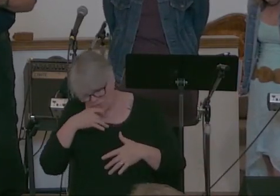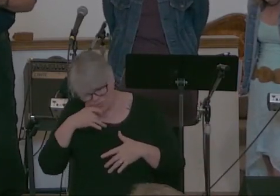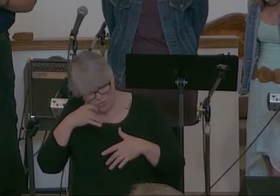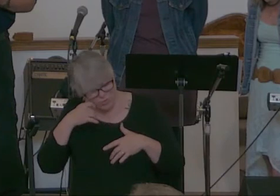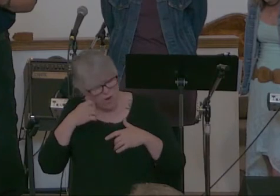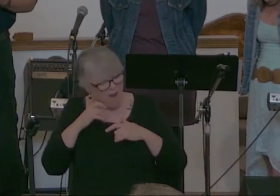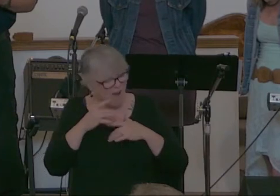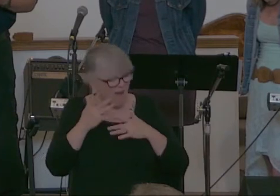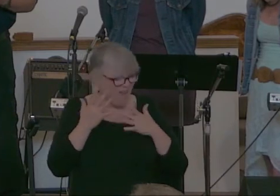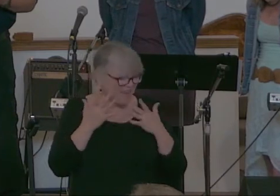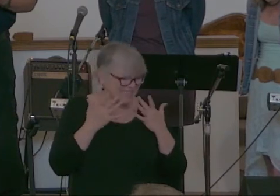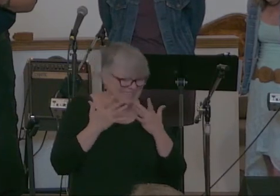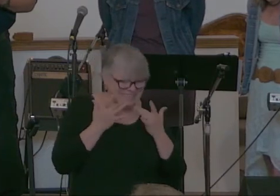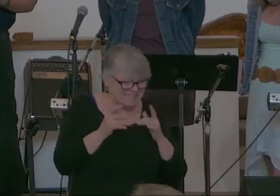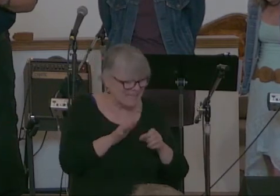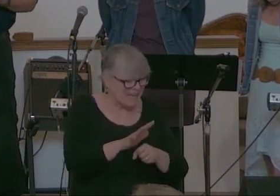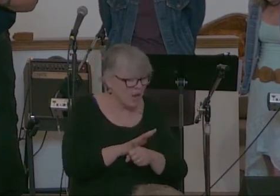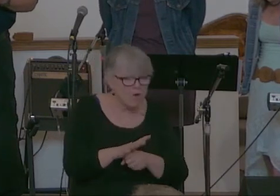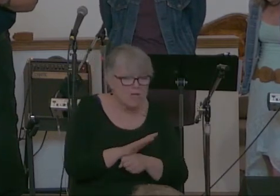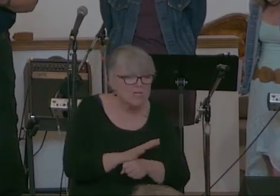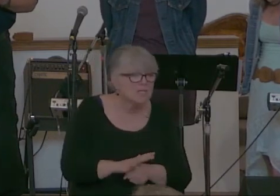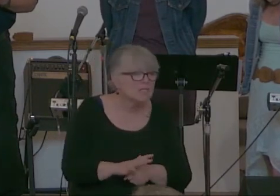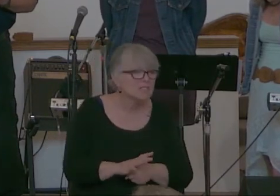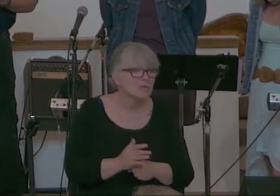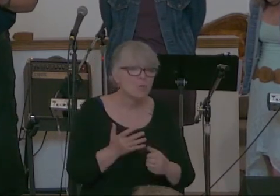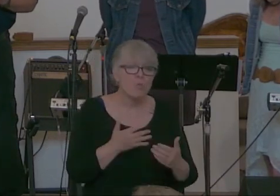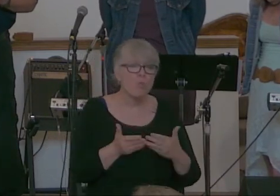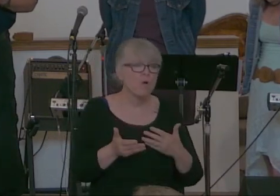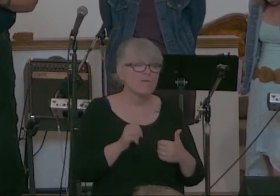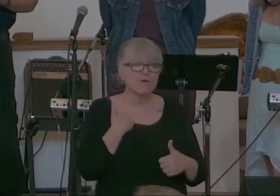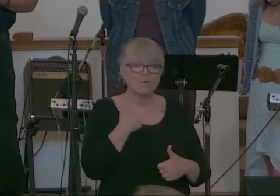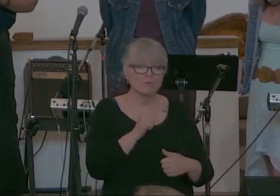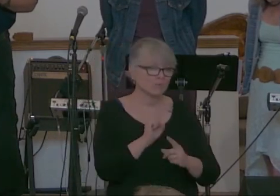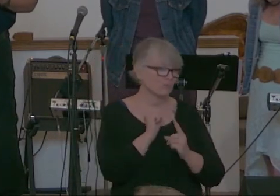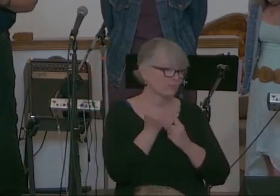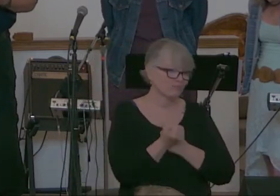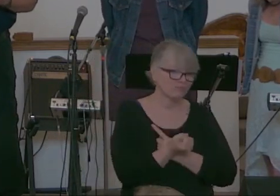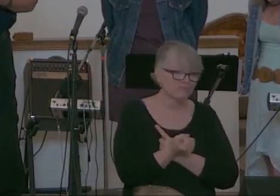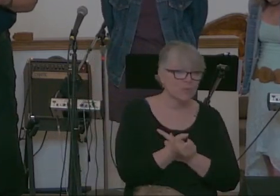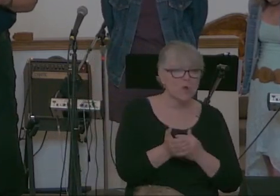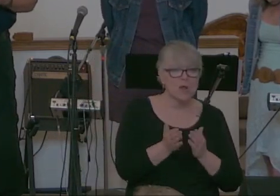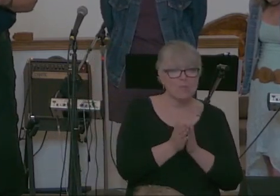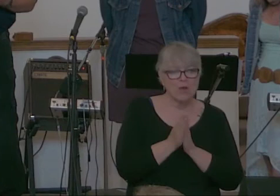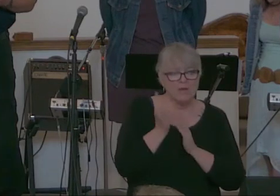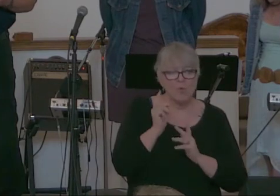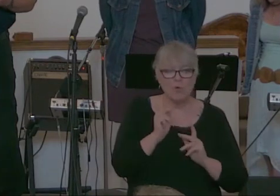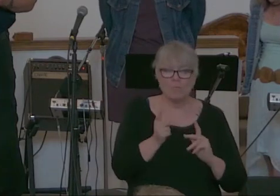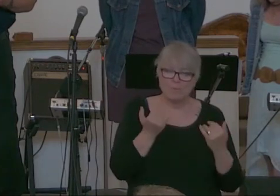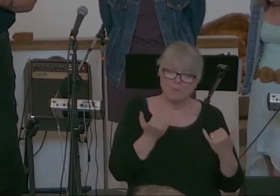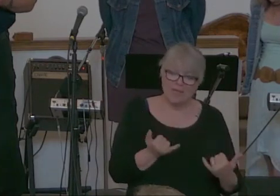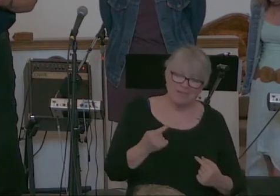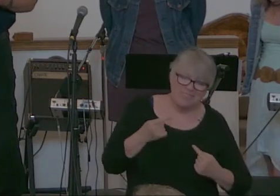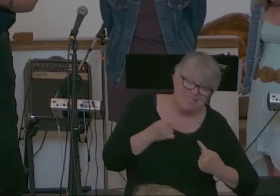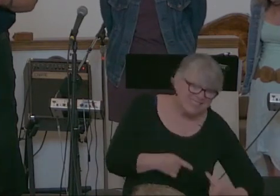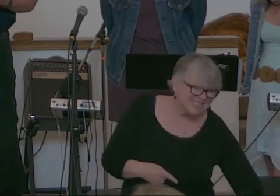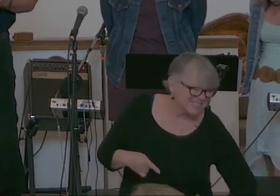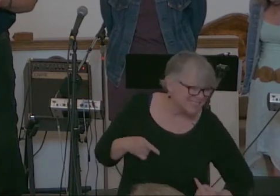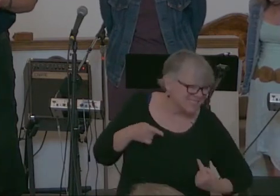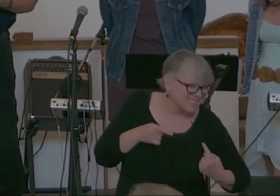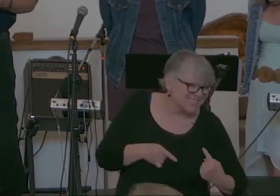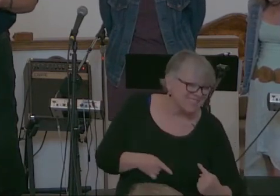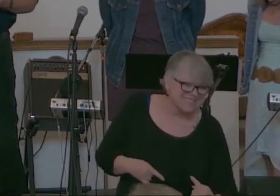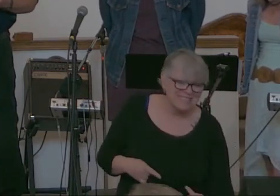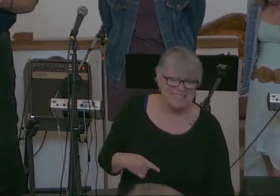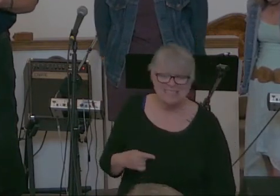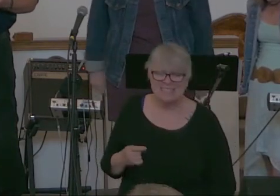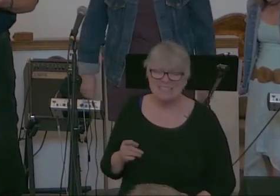Lord, wherever we're at tonight, Father, I just pray for those who are in the battle, in the midst of the storm. Father God,